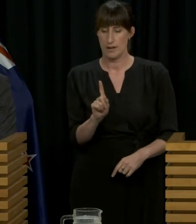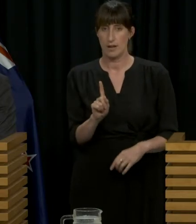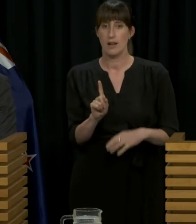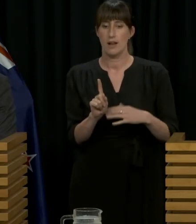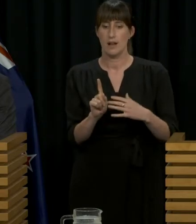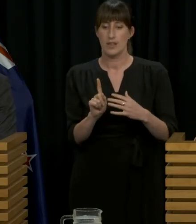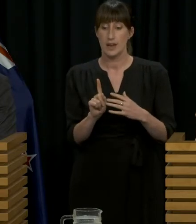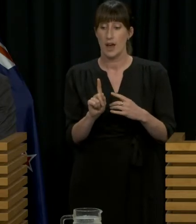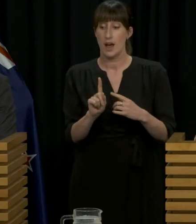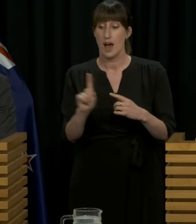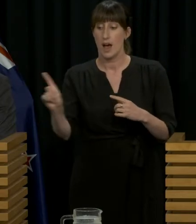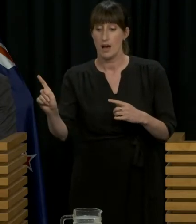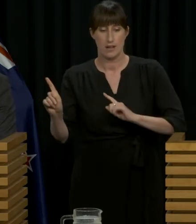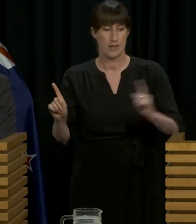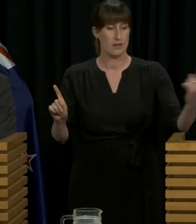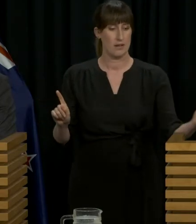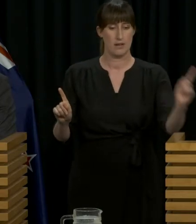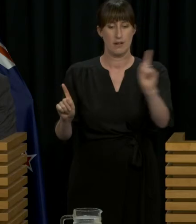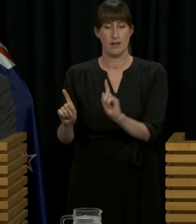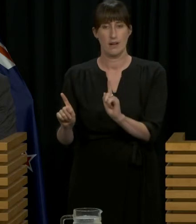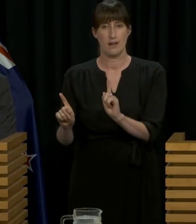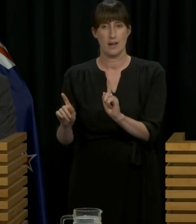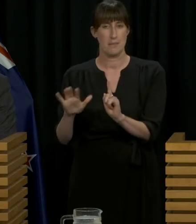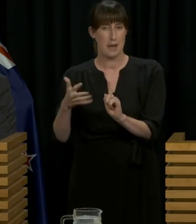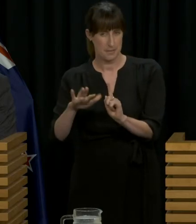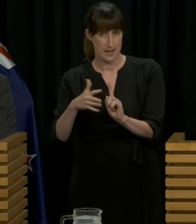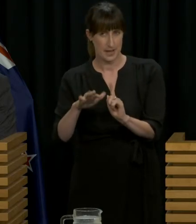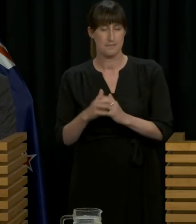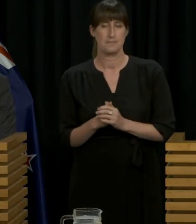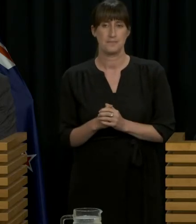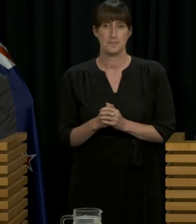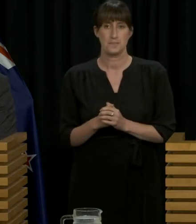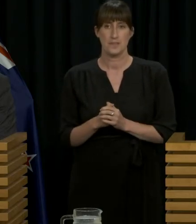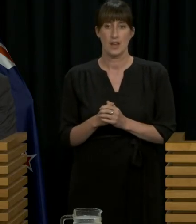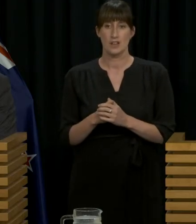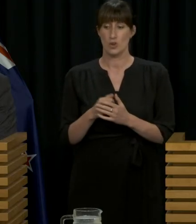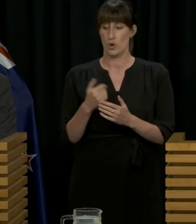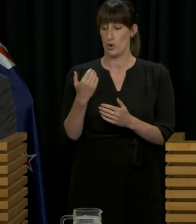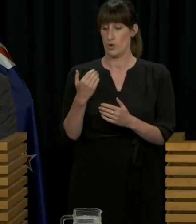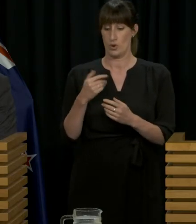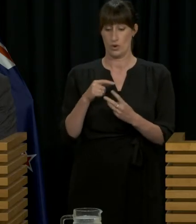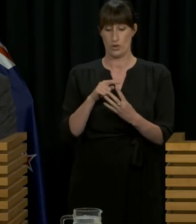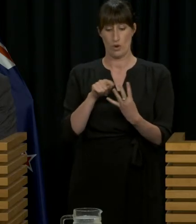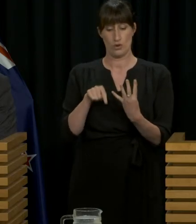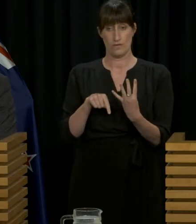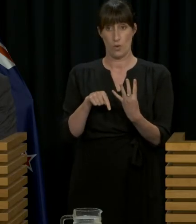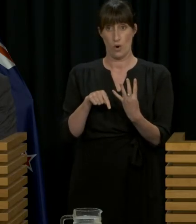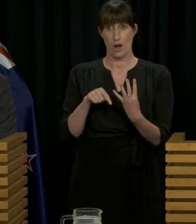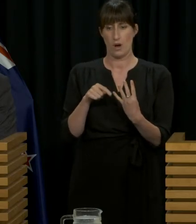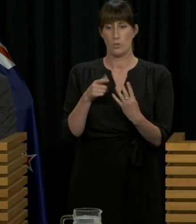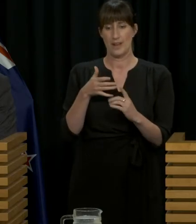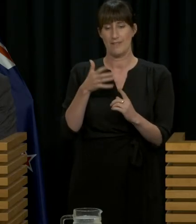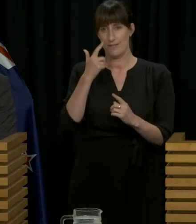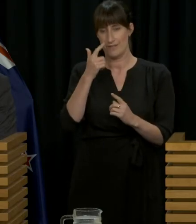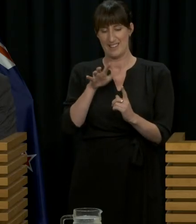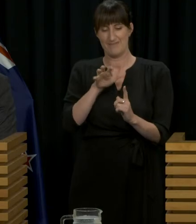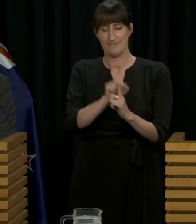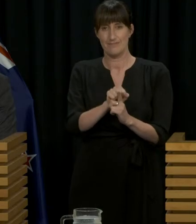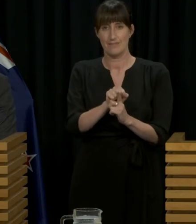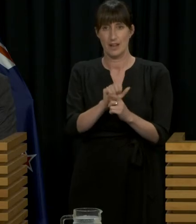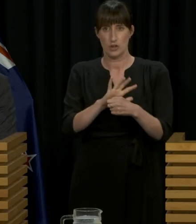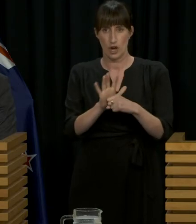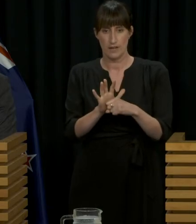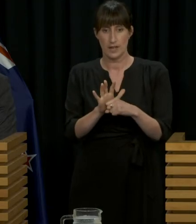all three of the cases that we've identified over the last few days have become infected by the original